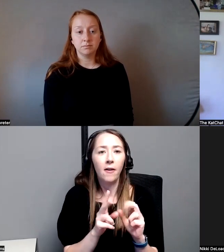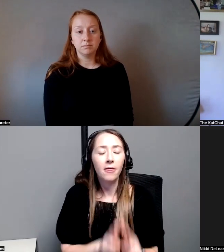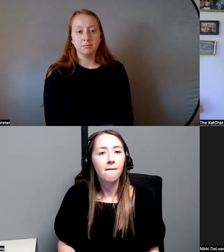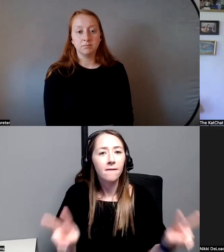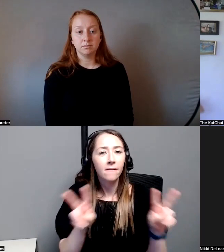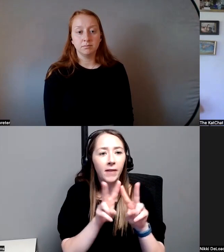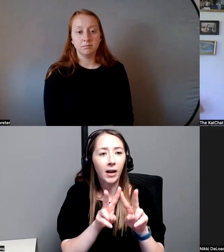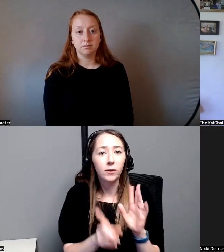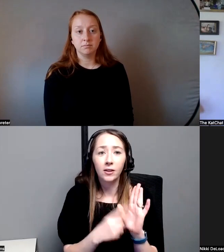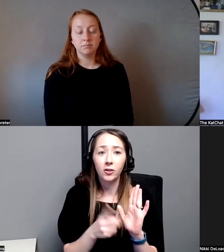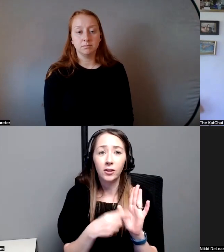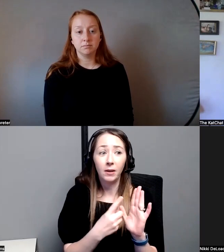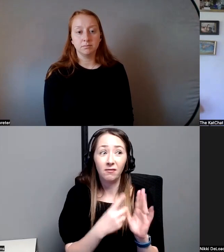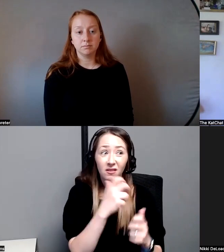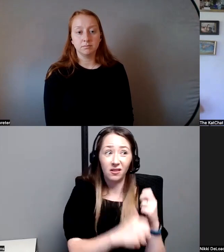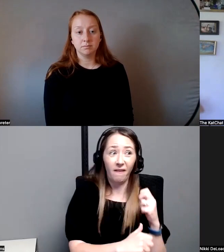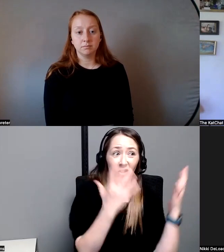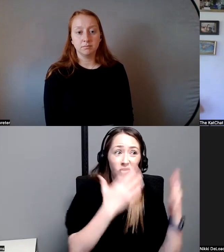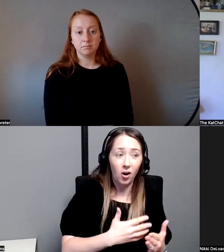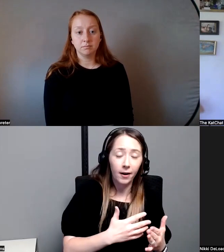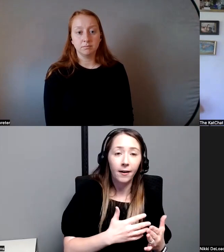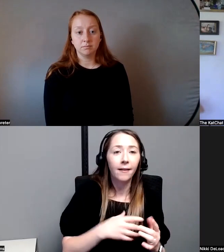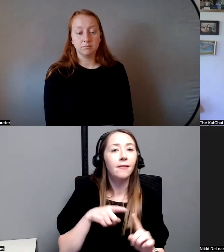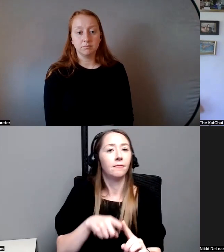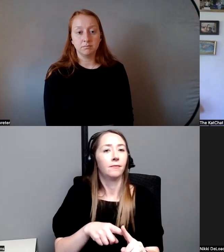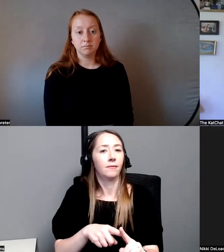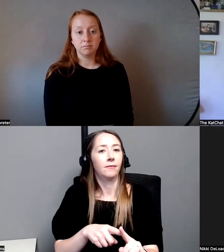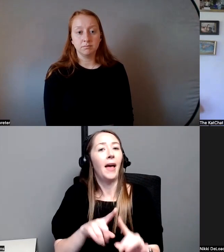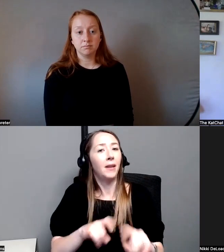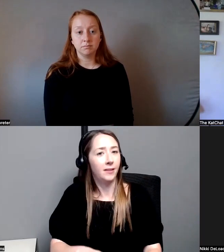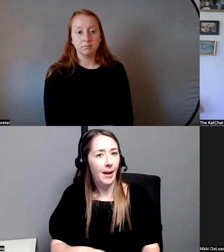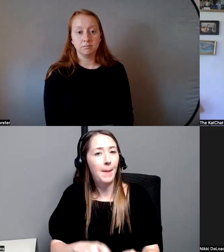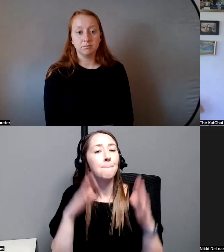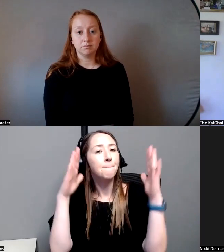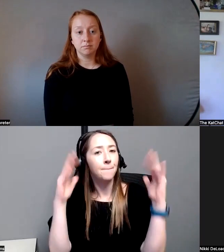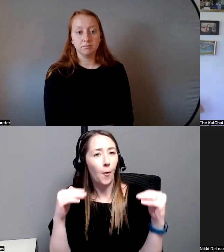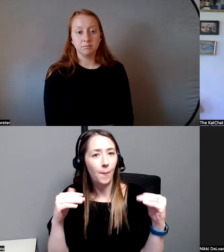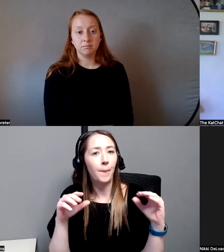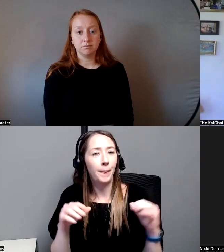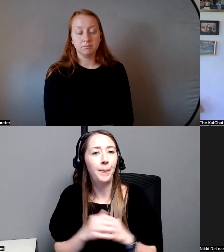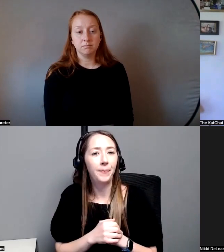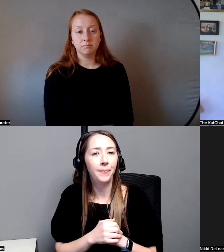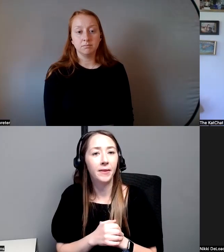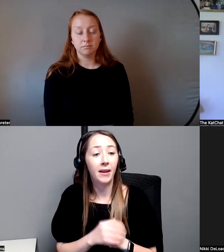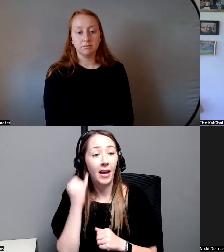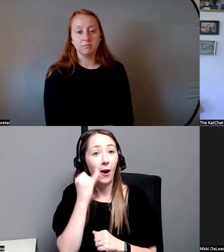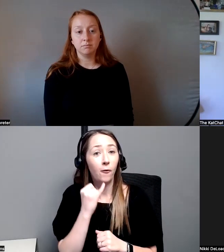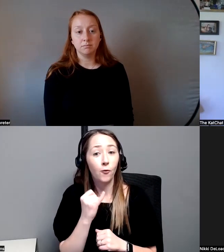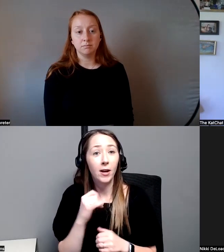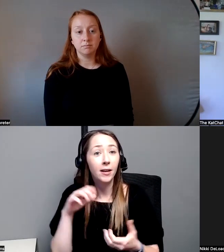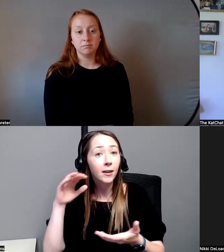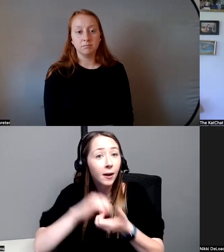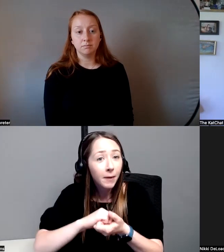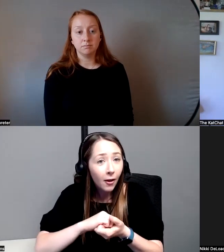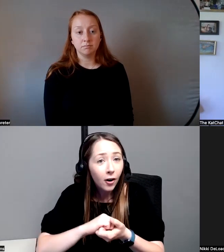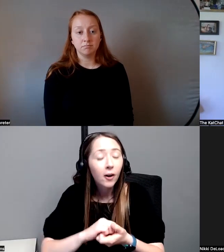be hard and dark, show that there is hope, that if we come together and we love harder and we have